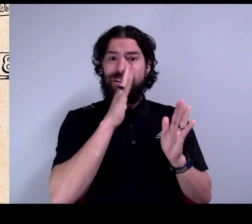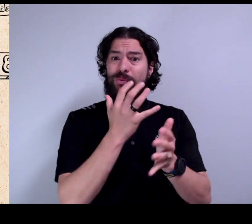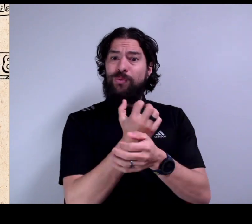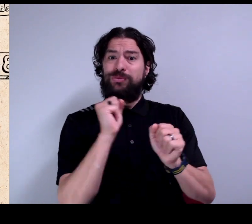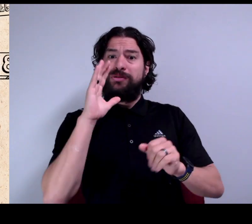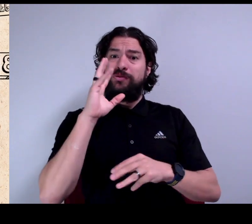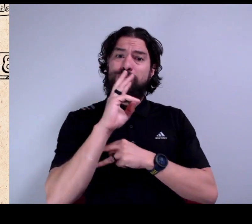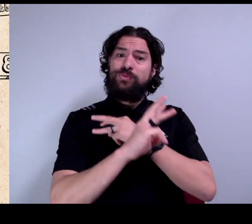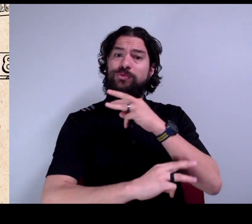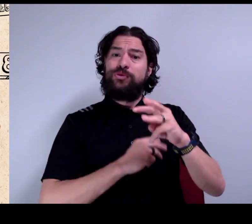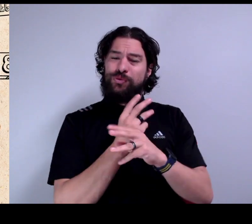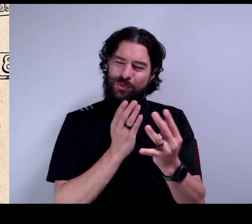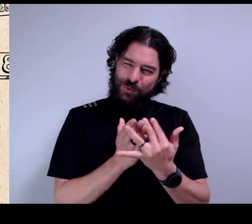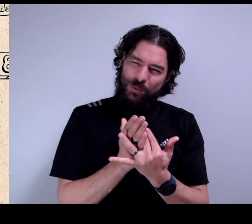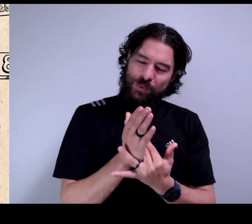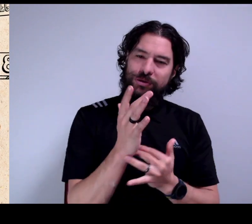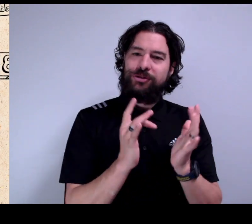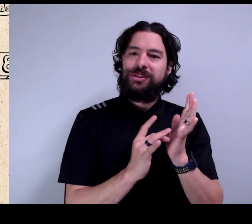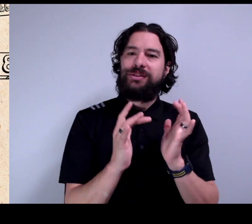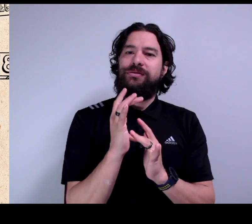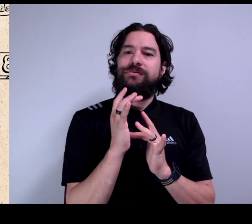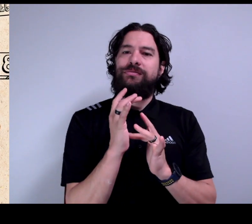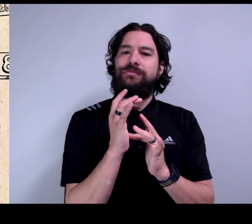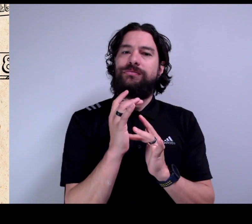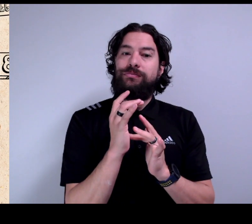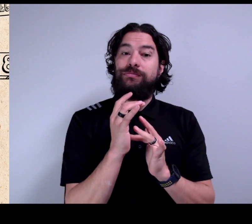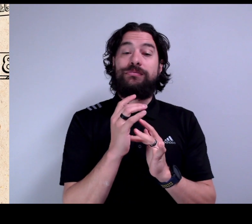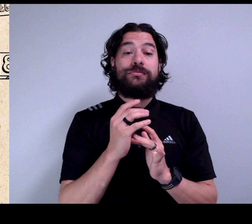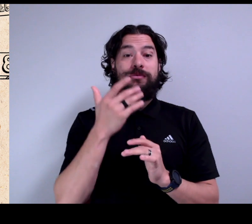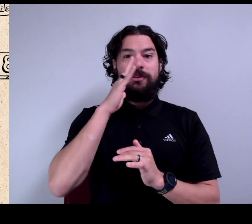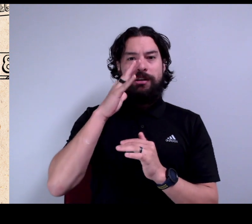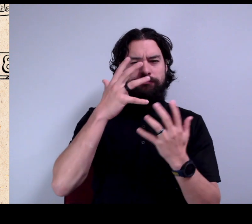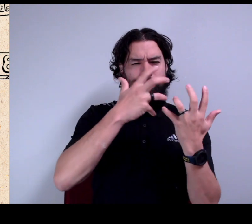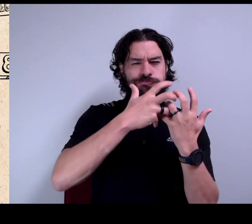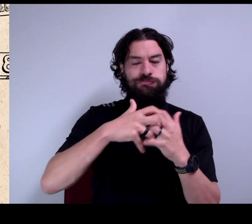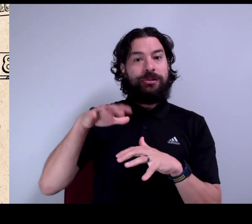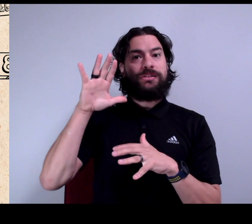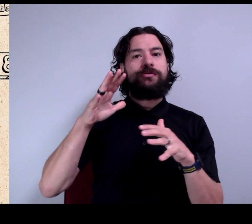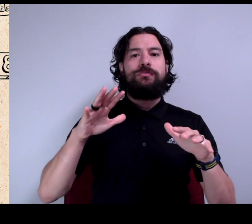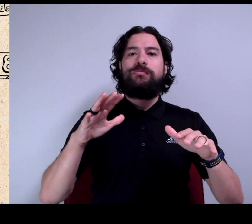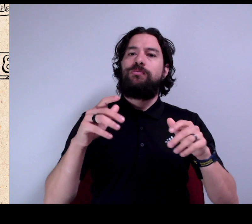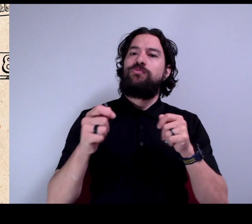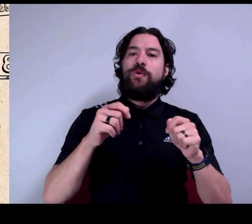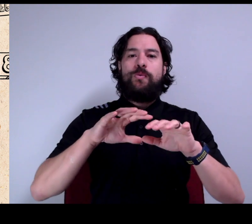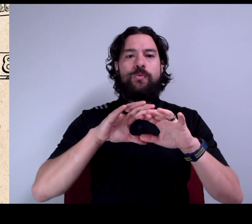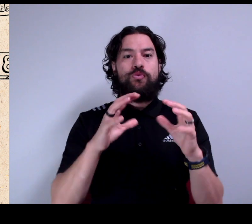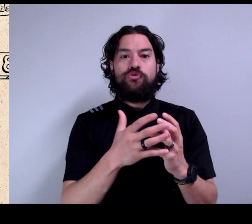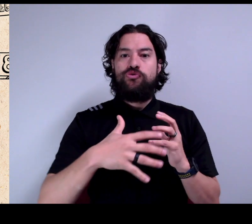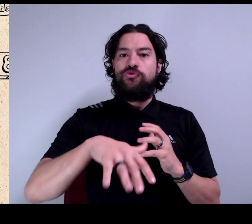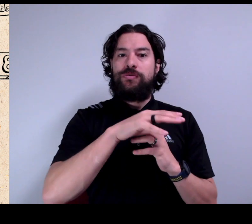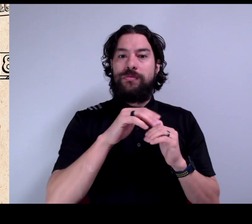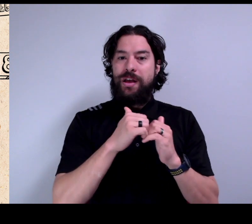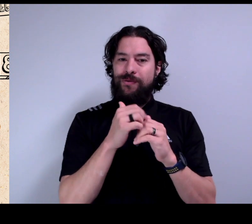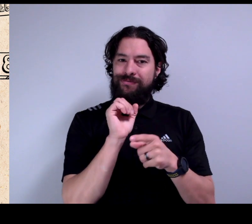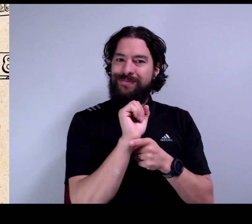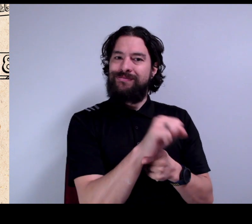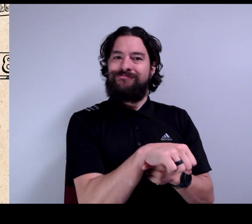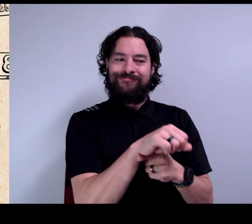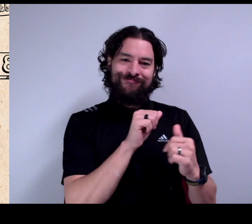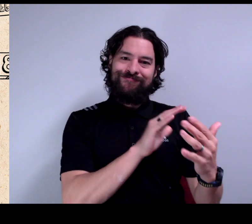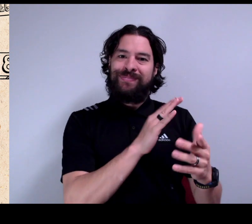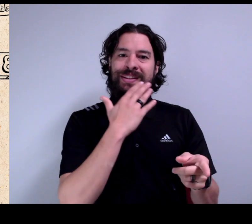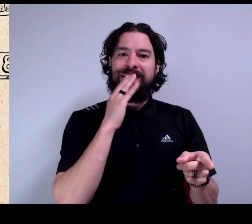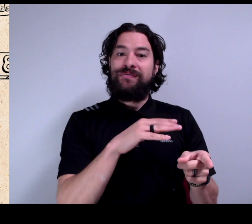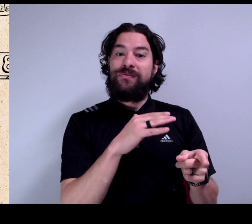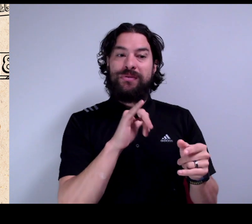about God's rescue operation for his world. Through Jesus, God is restoring his reign over the world by confronting and